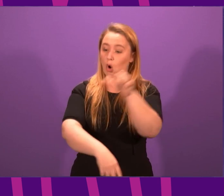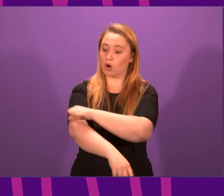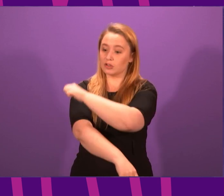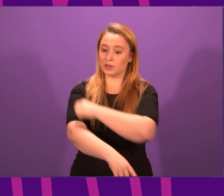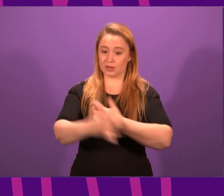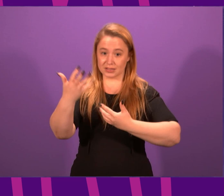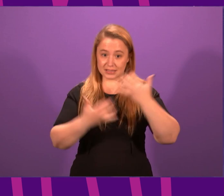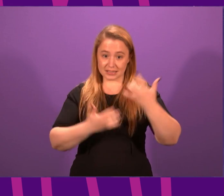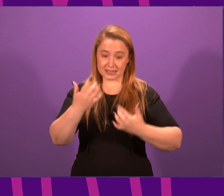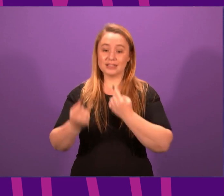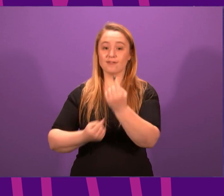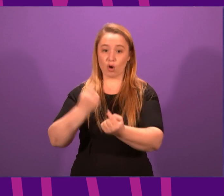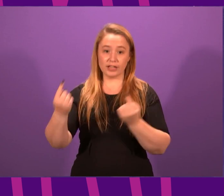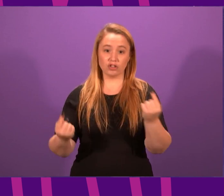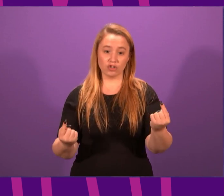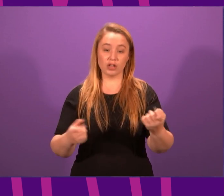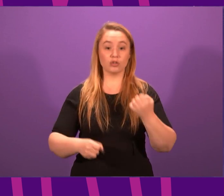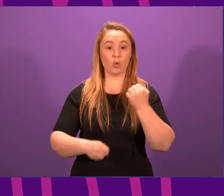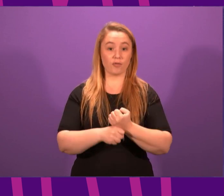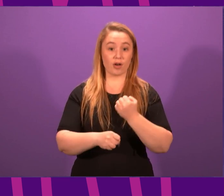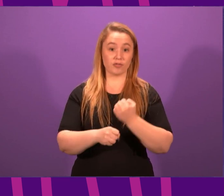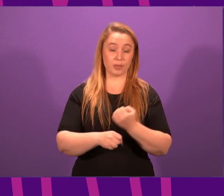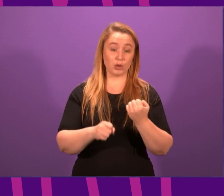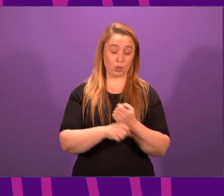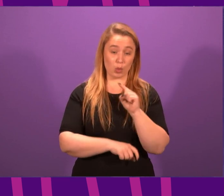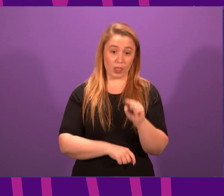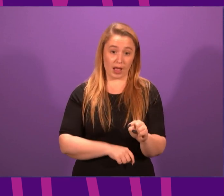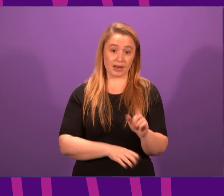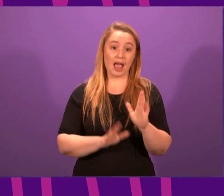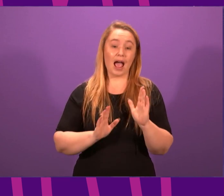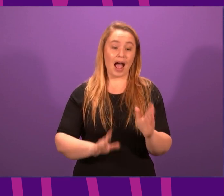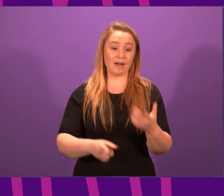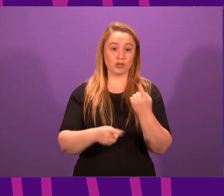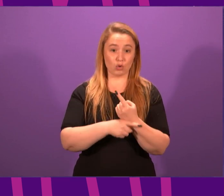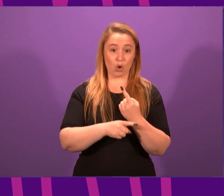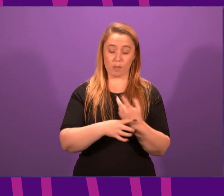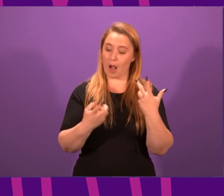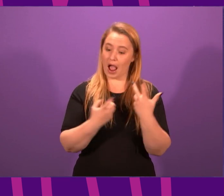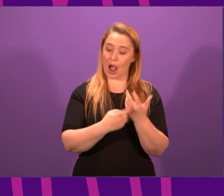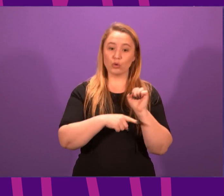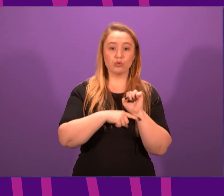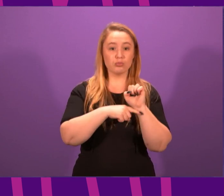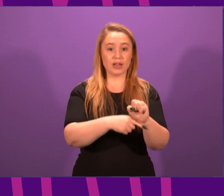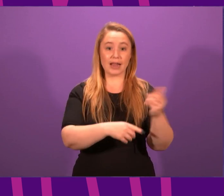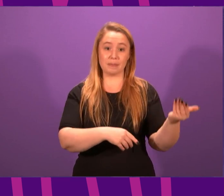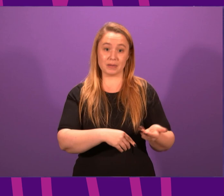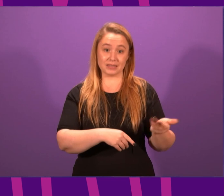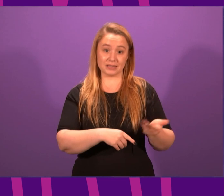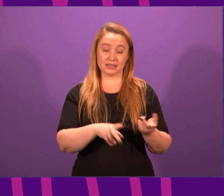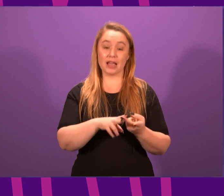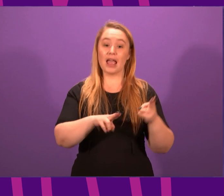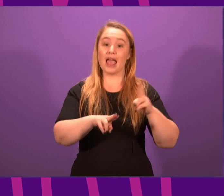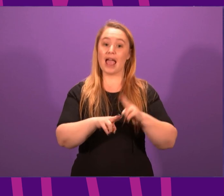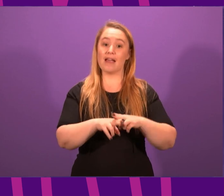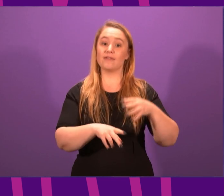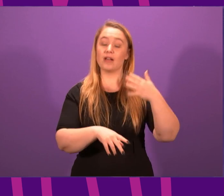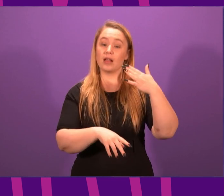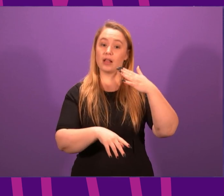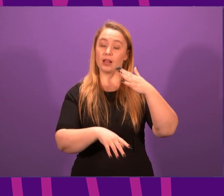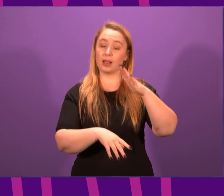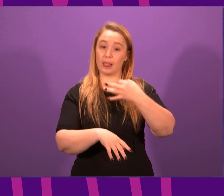go down this route, say how they're going to protect the businesses that will be forced to close in Lanarkshire if Lanarkshire goes into that top